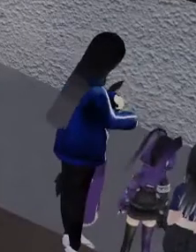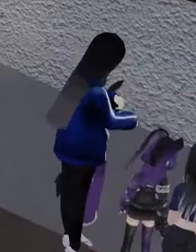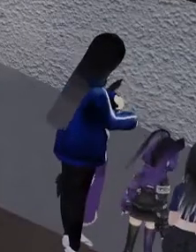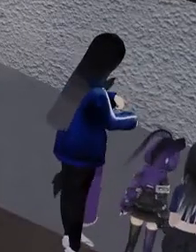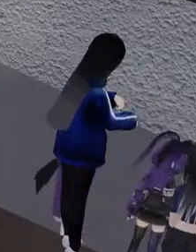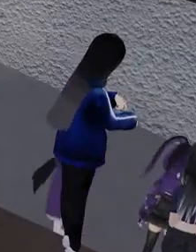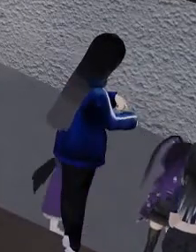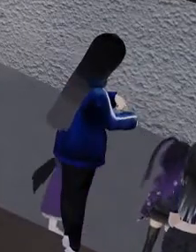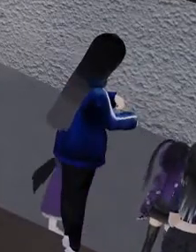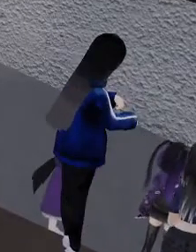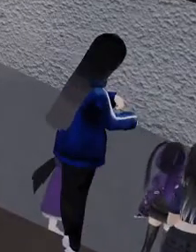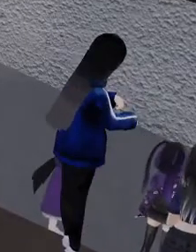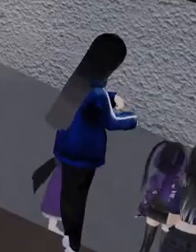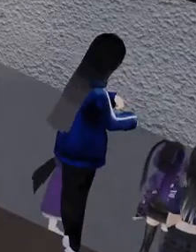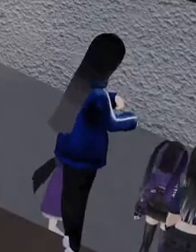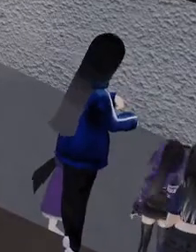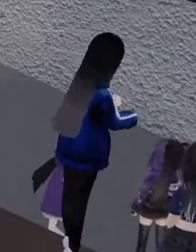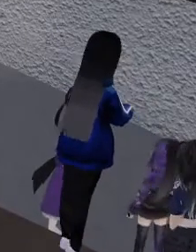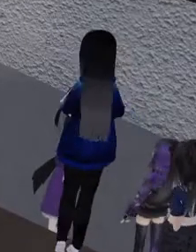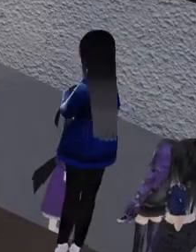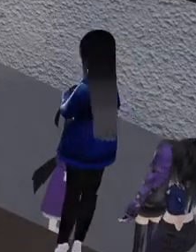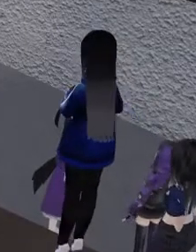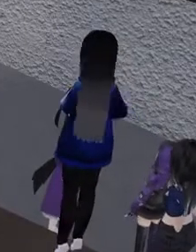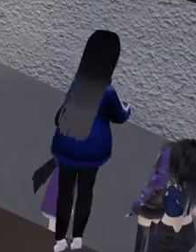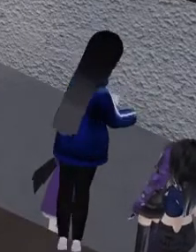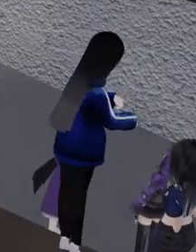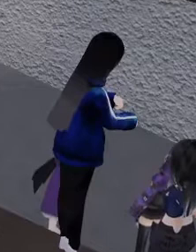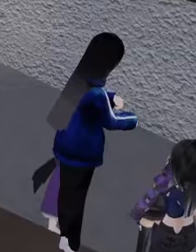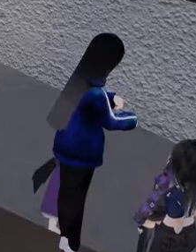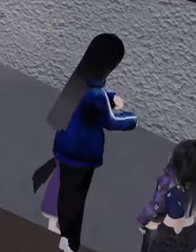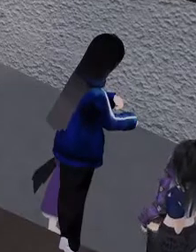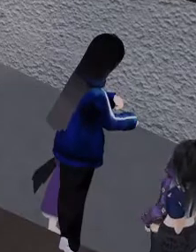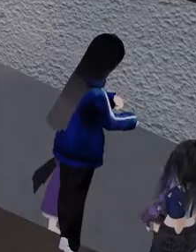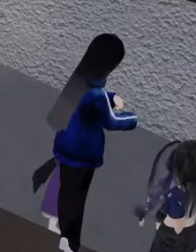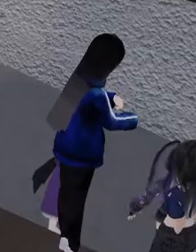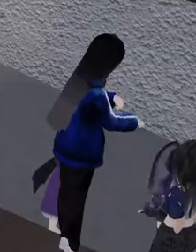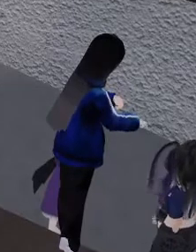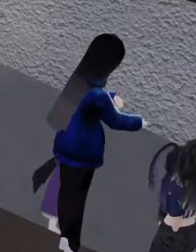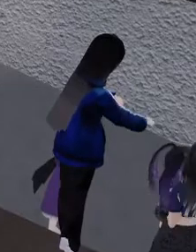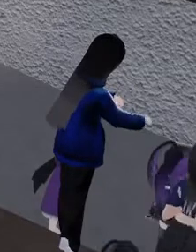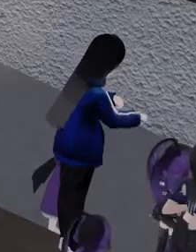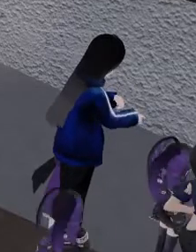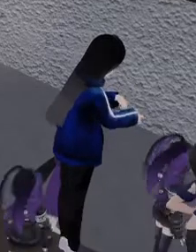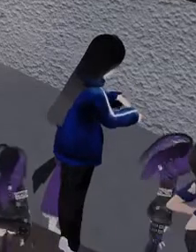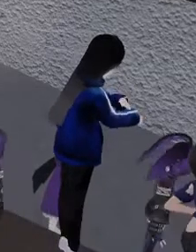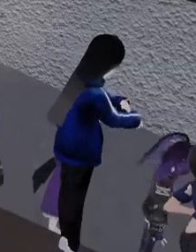fan. All right, this is it. Back when I was still in classes, I went to like a